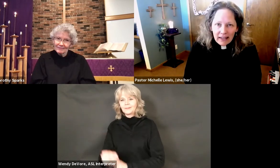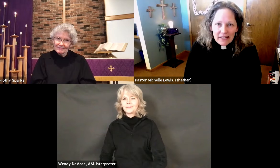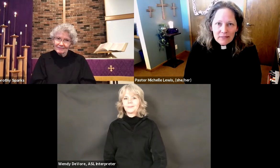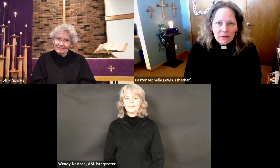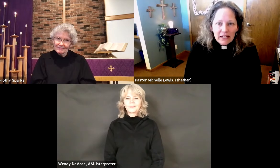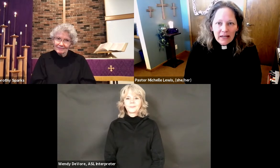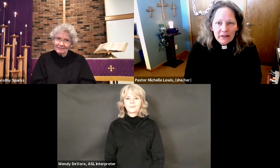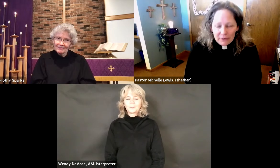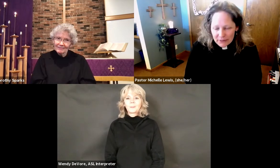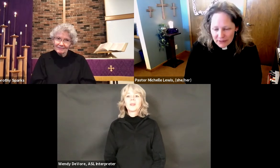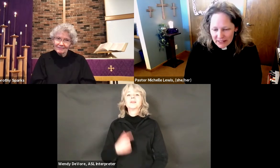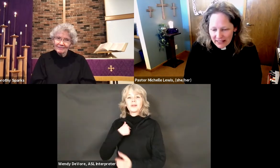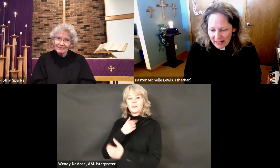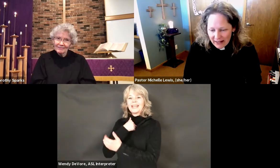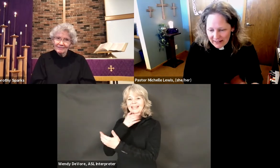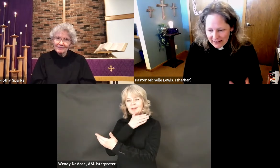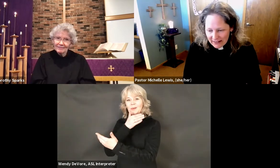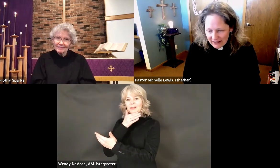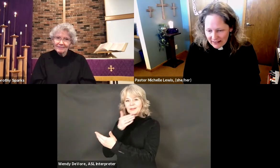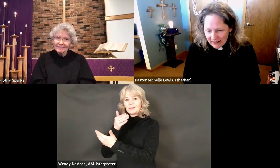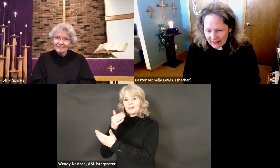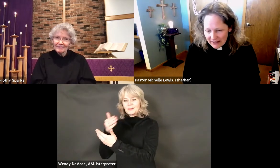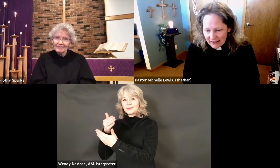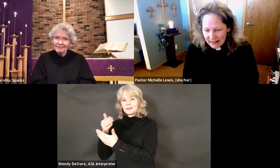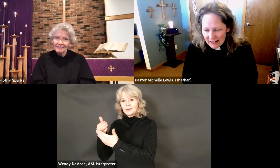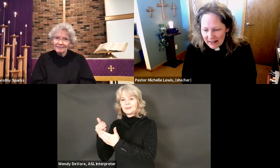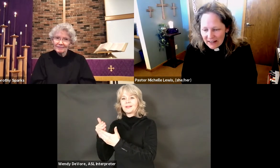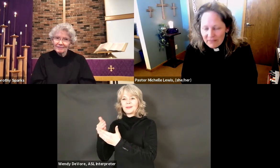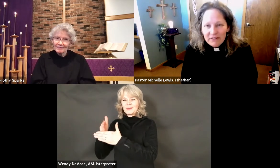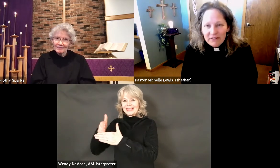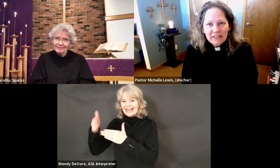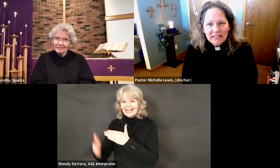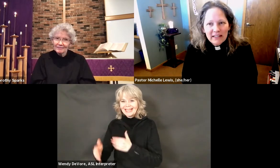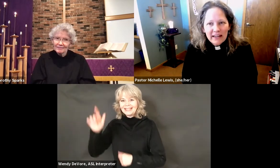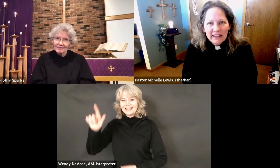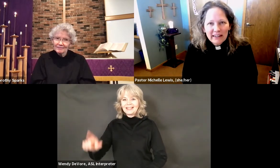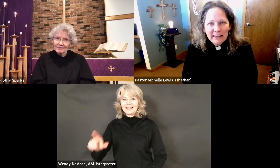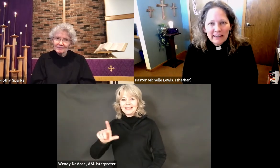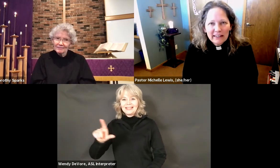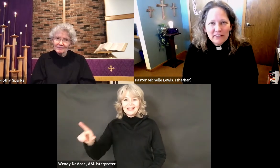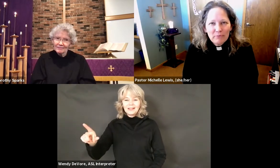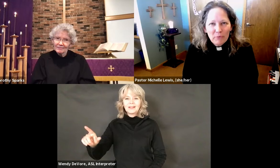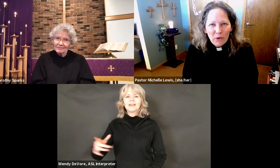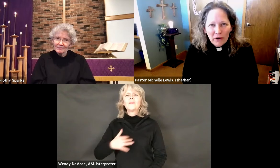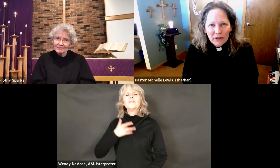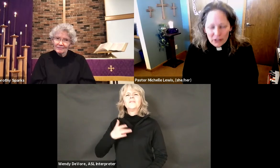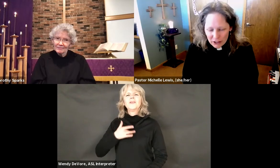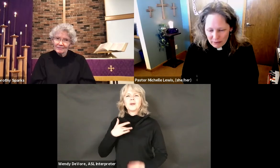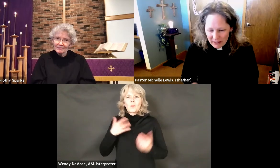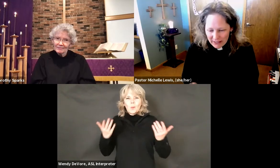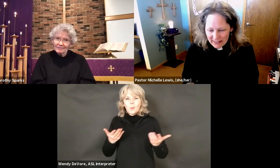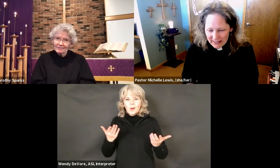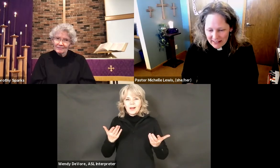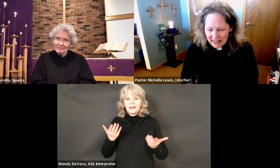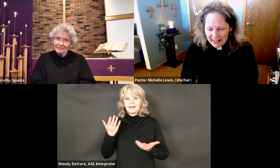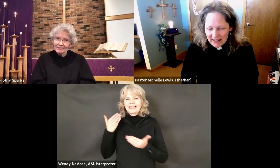And as we get closer to the end, it feels like there's more